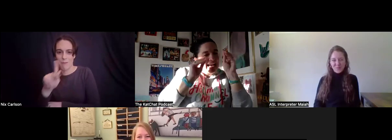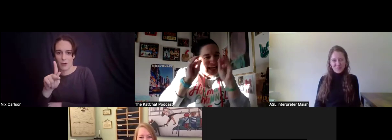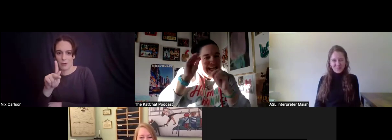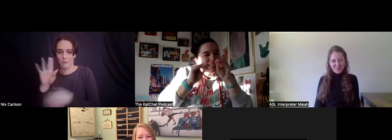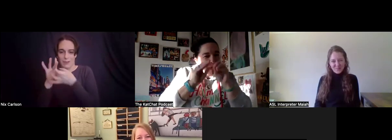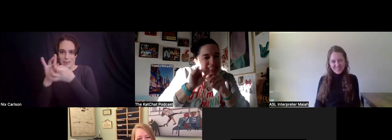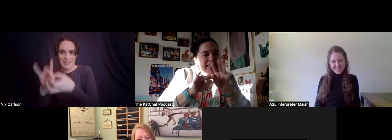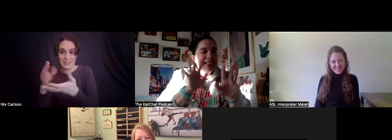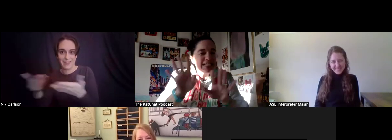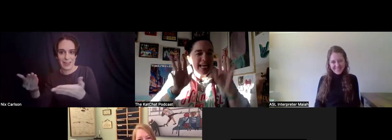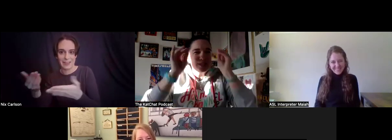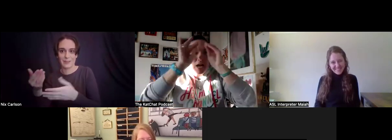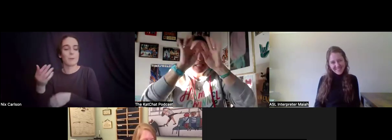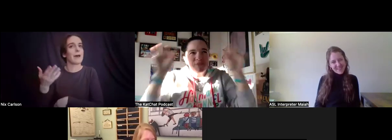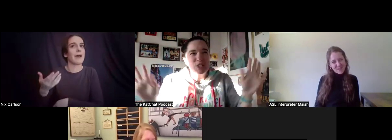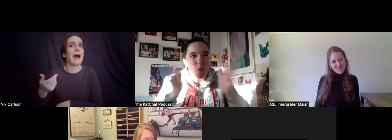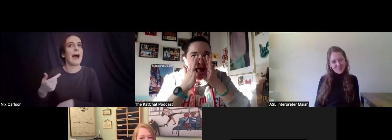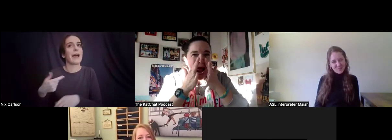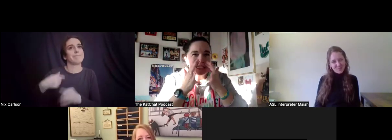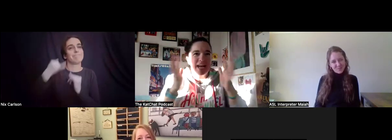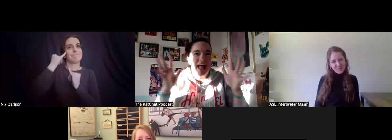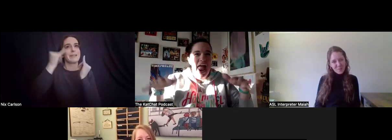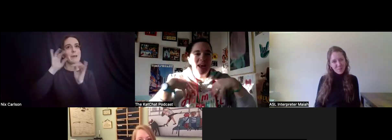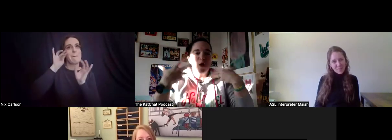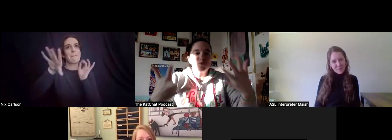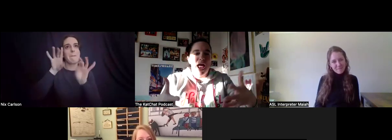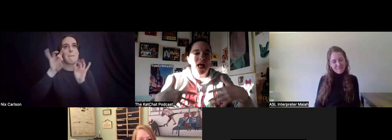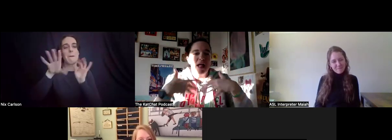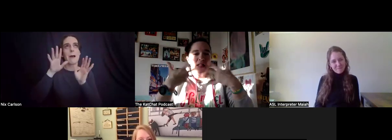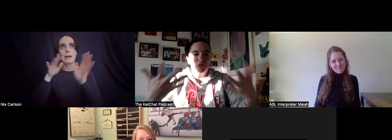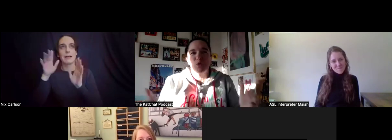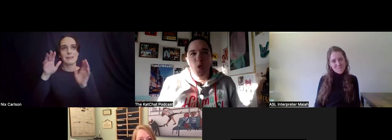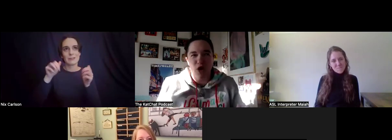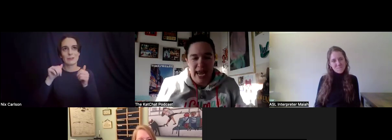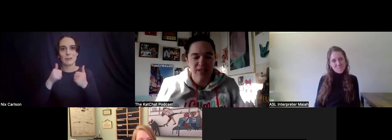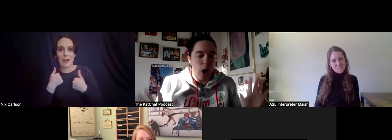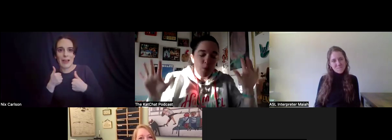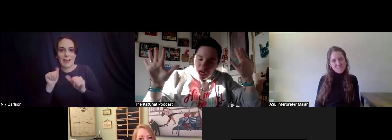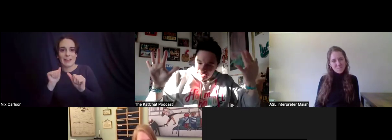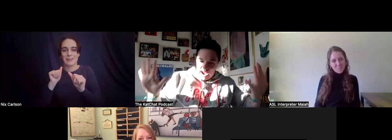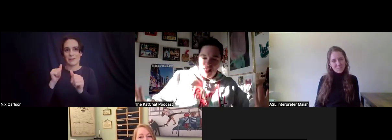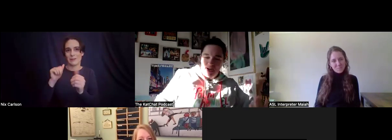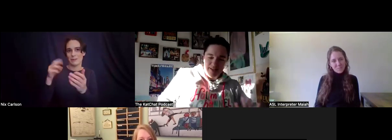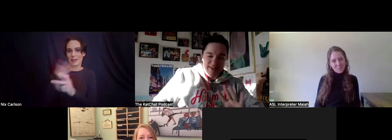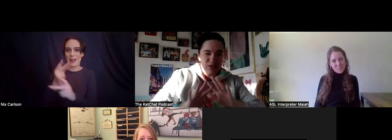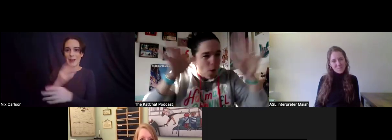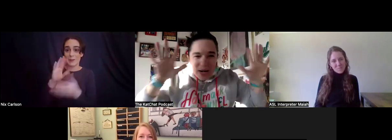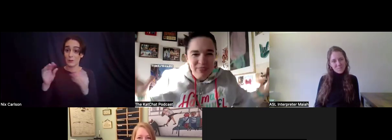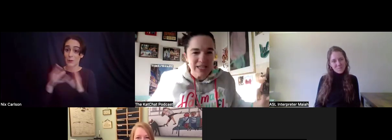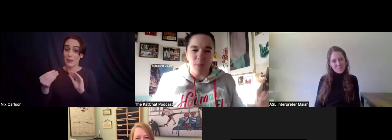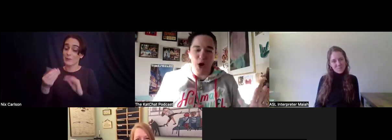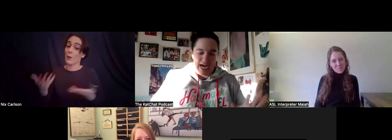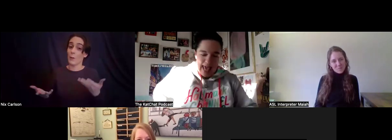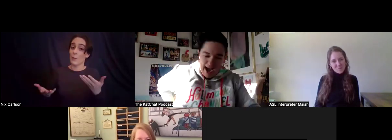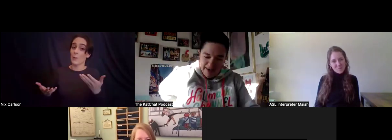like getting some ideas in, trying to visualize it and how to tell a story. So I'm working on it. So many